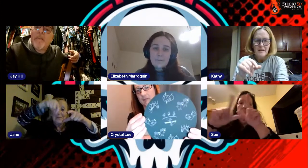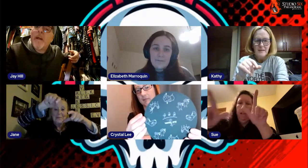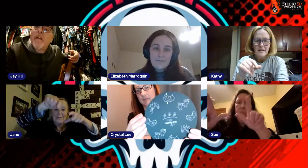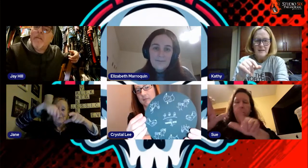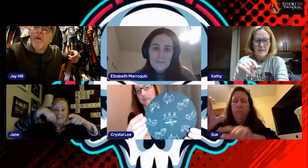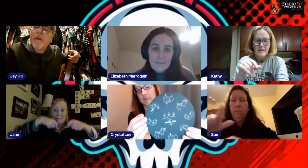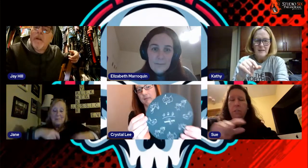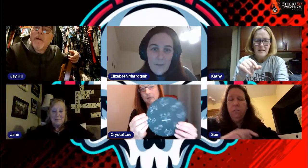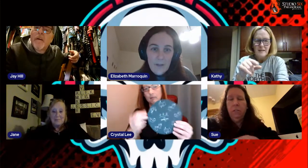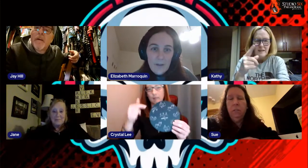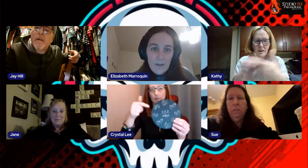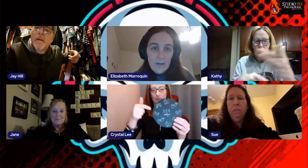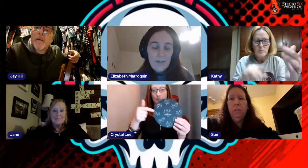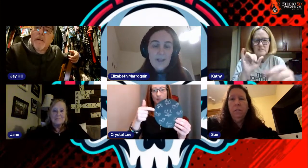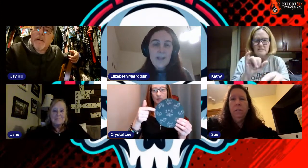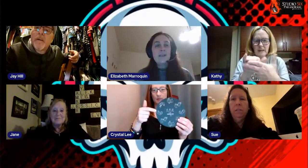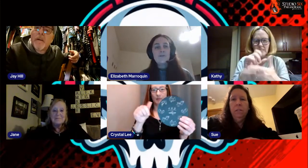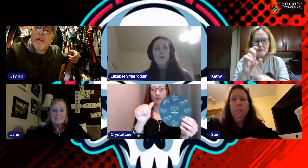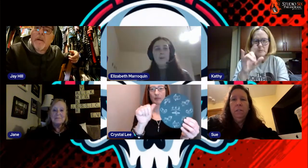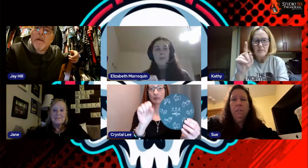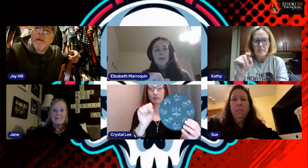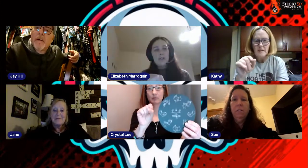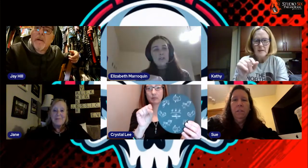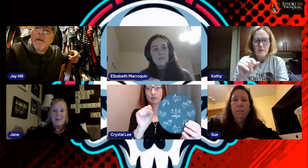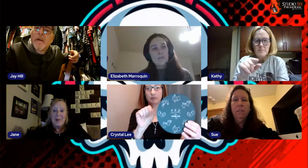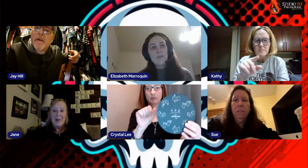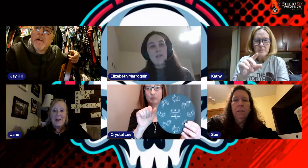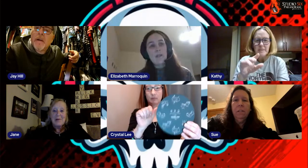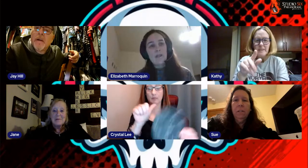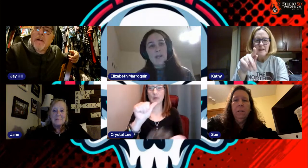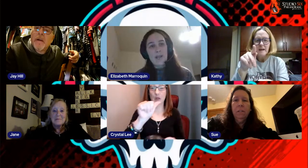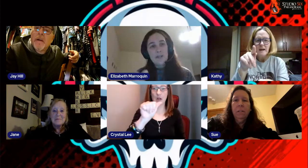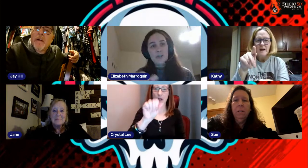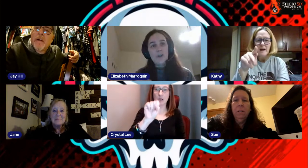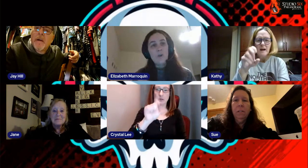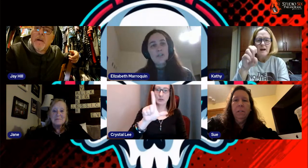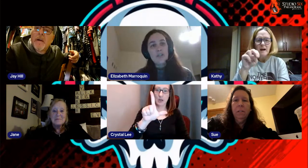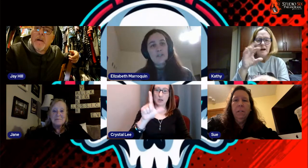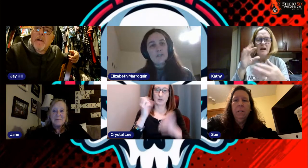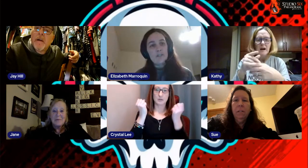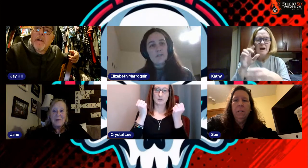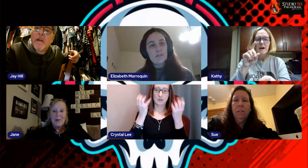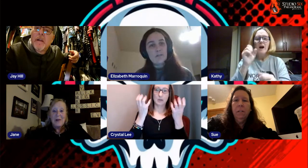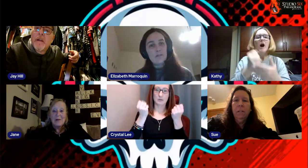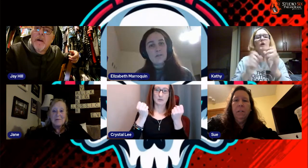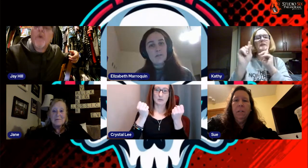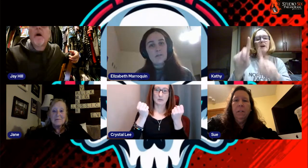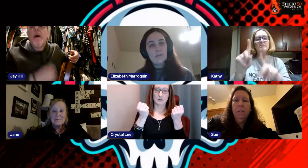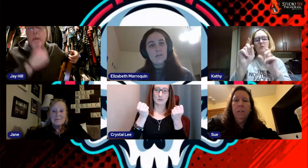Yeah. What is that, Elizabeth? For the pendulum so that it can answer the questions.